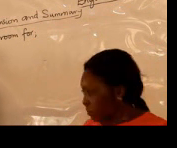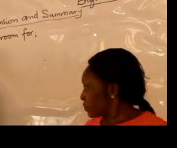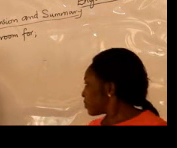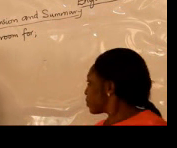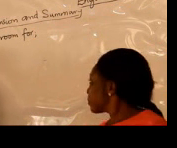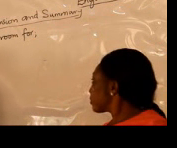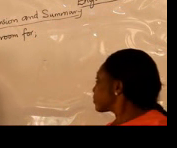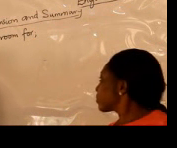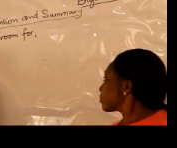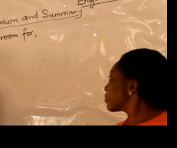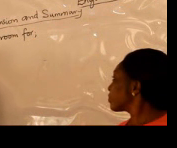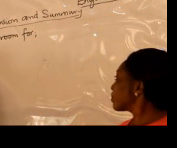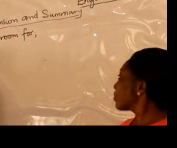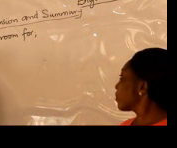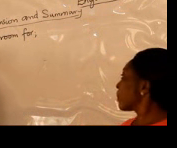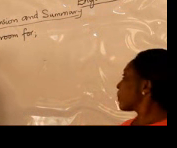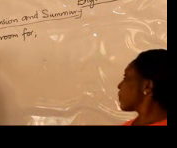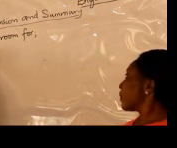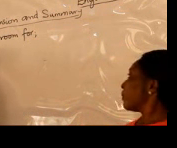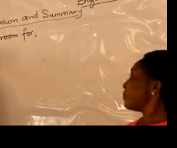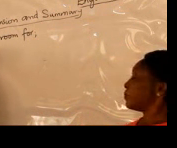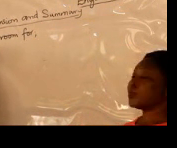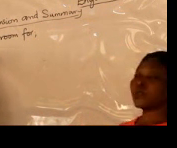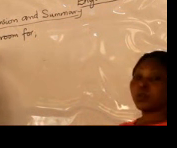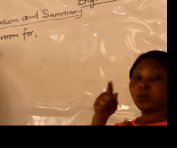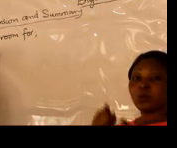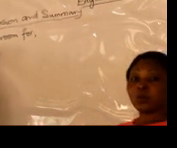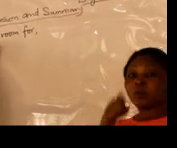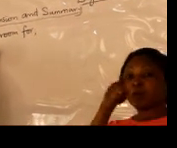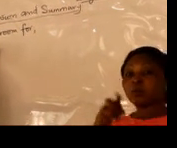Examples are not used in summary.